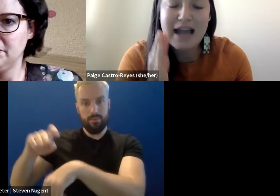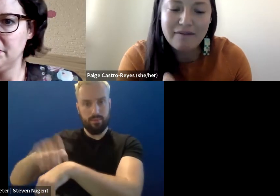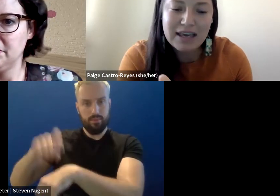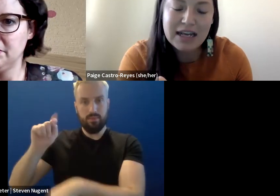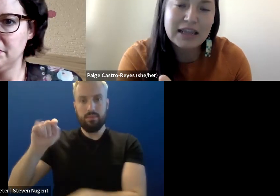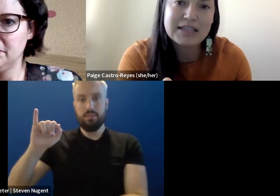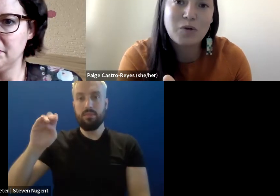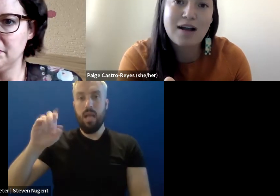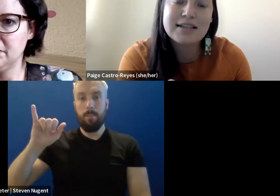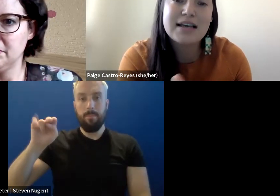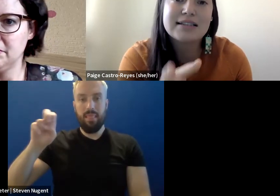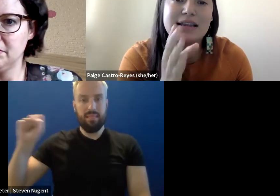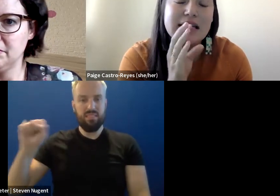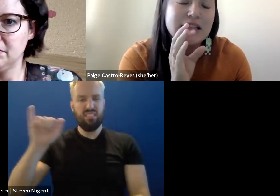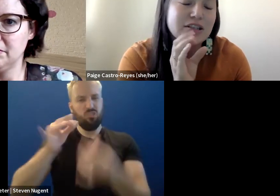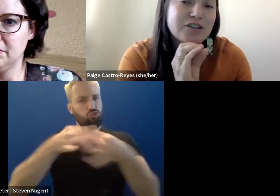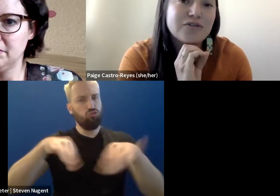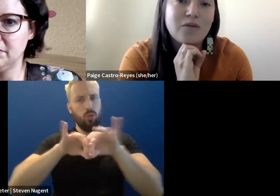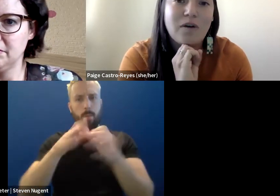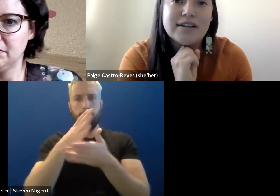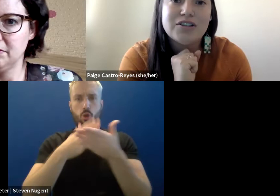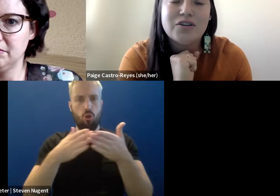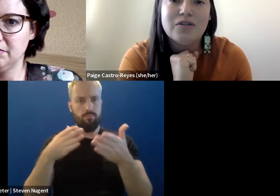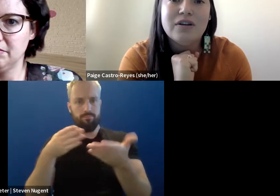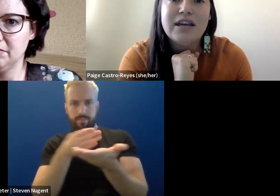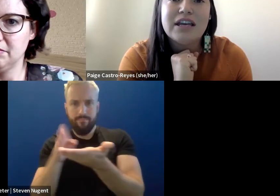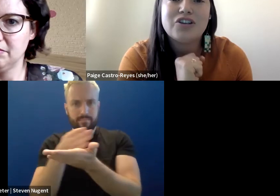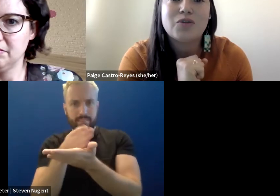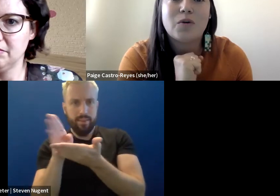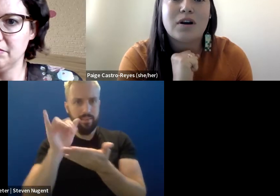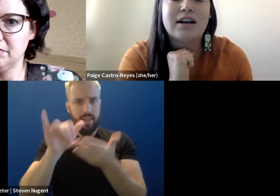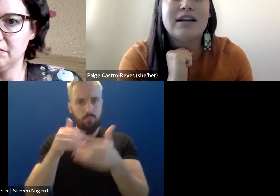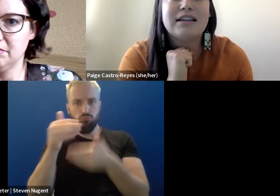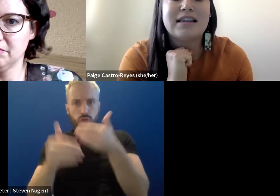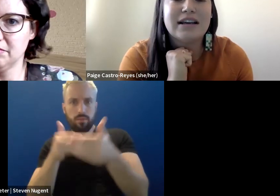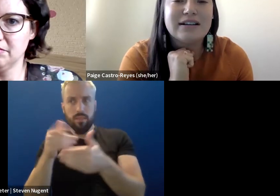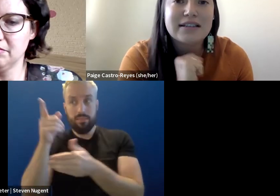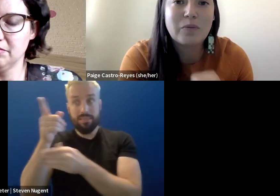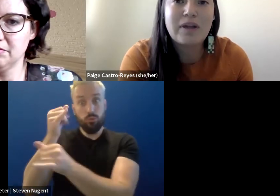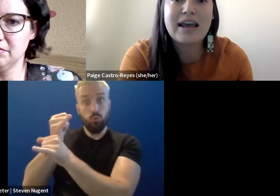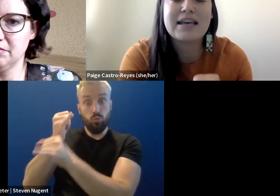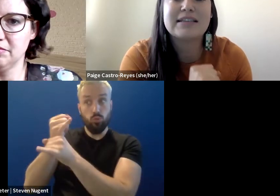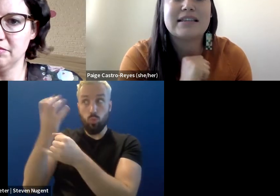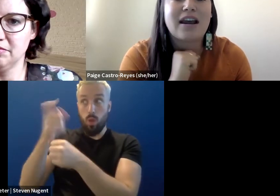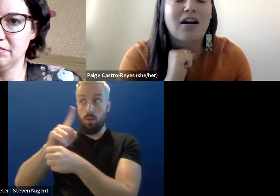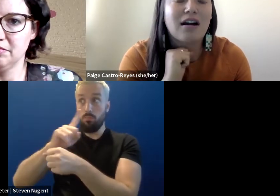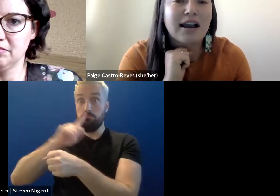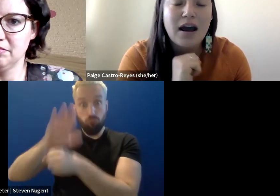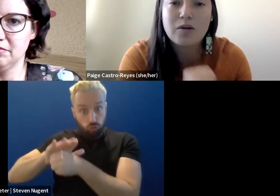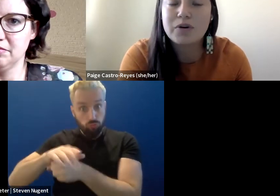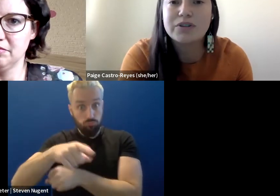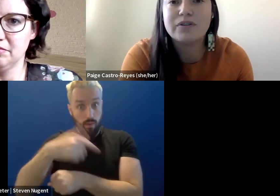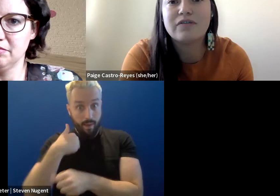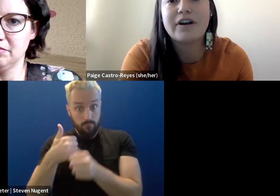of navigating this process, that the institution wants to ensure that there is compliance, they